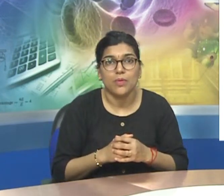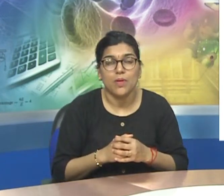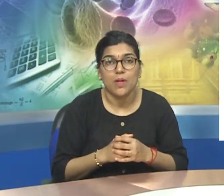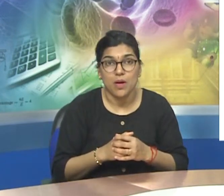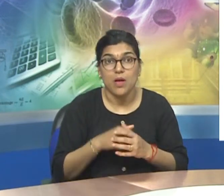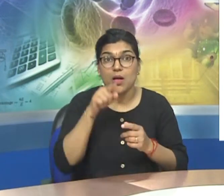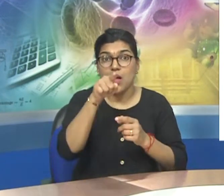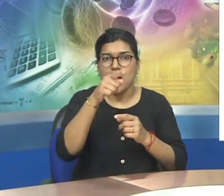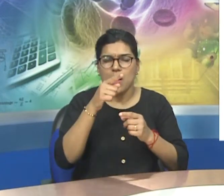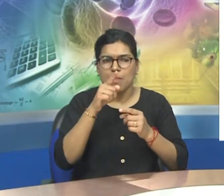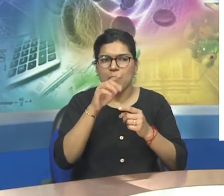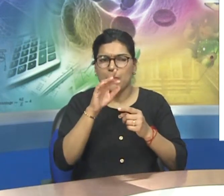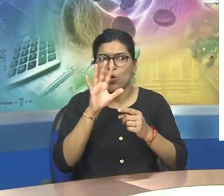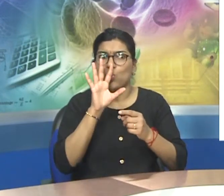the answer.